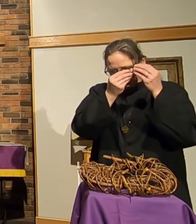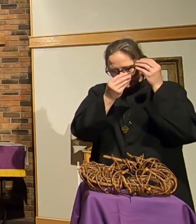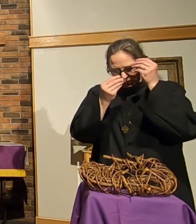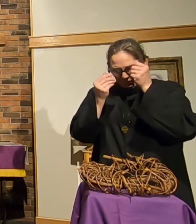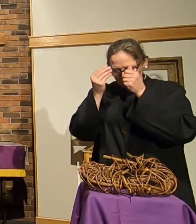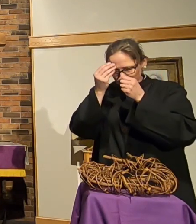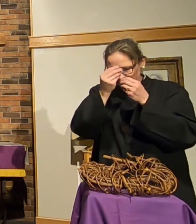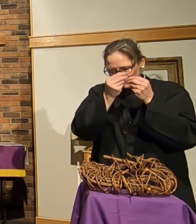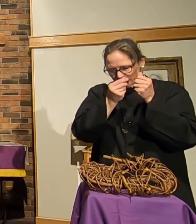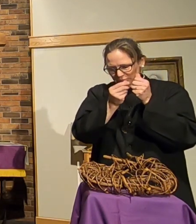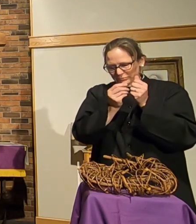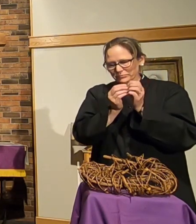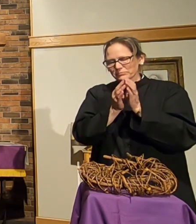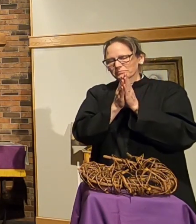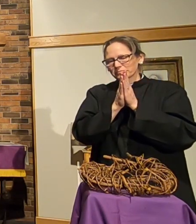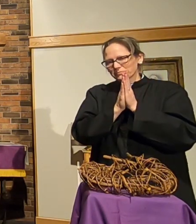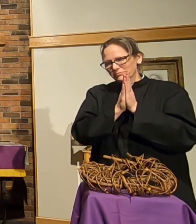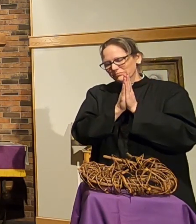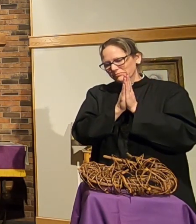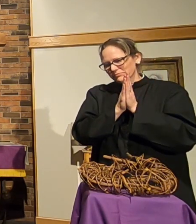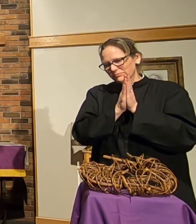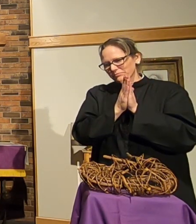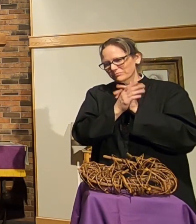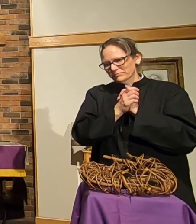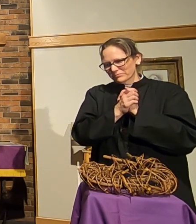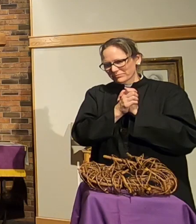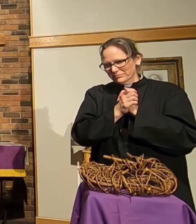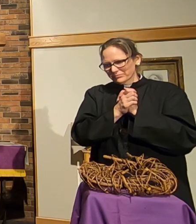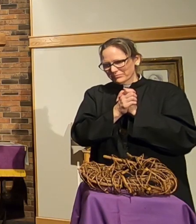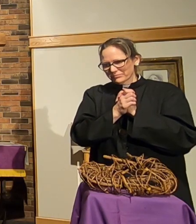And to pause or kneel for prayer.